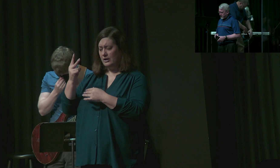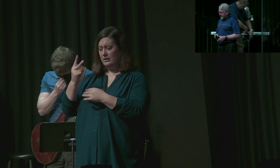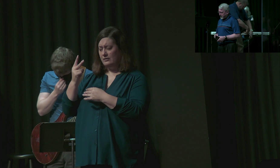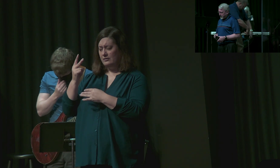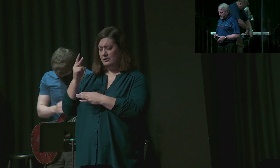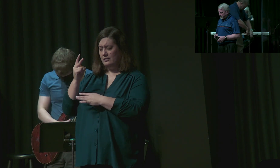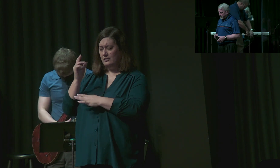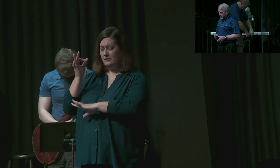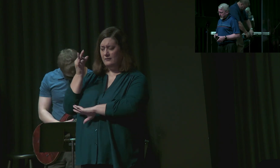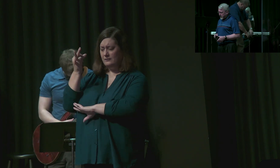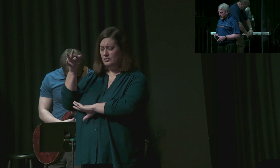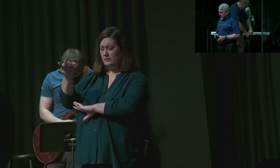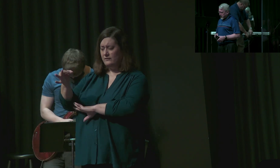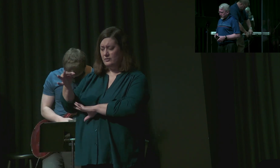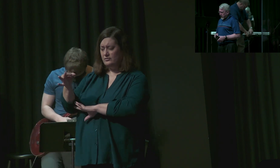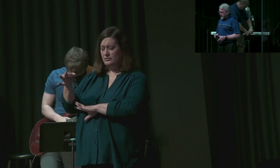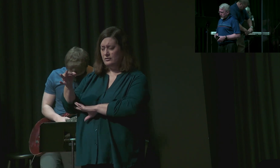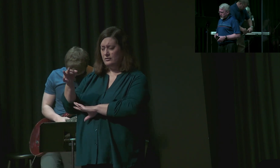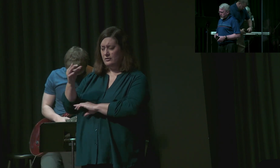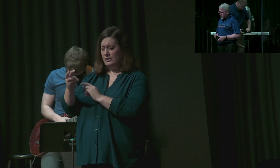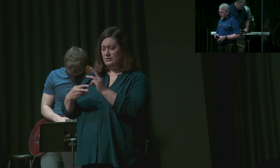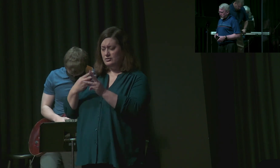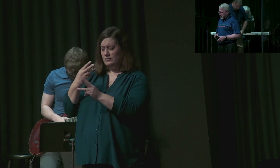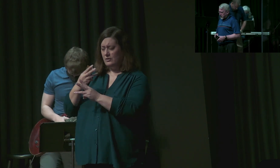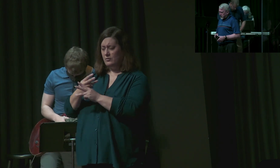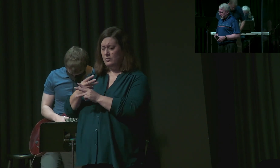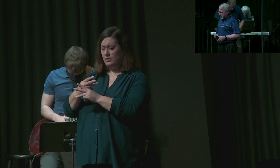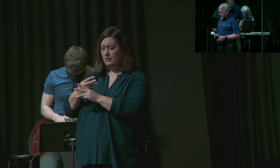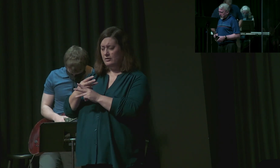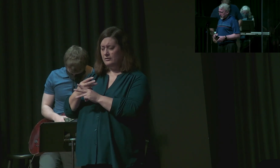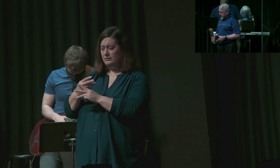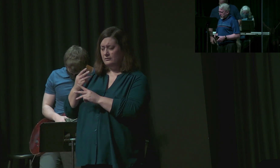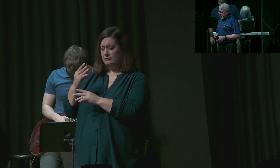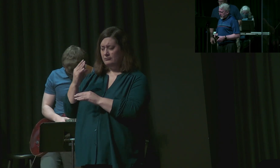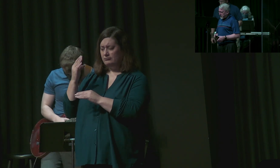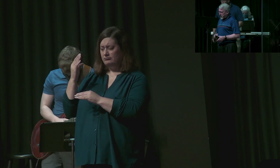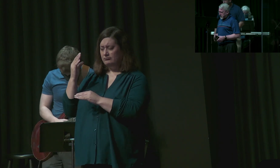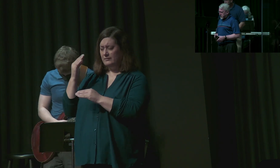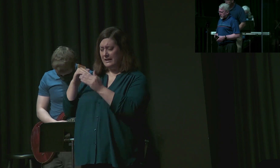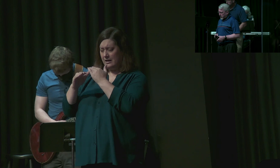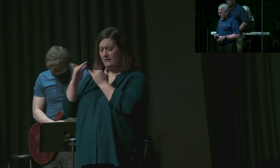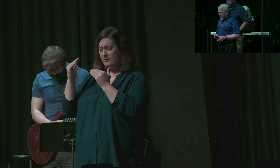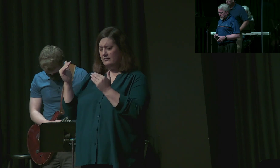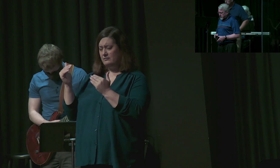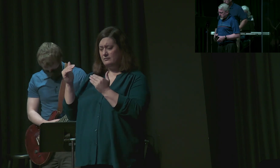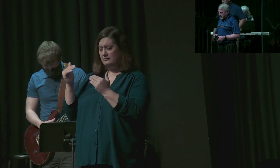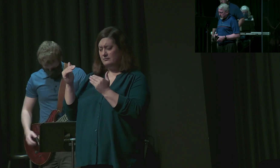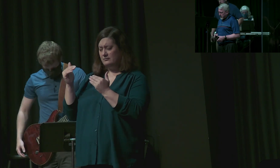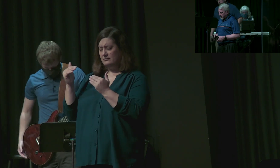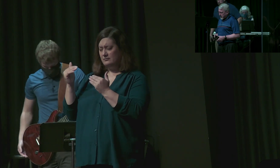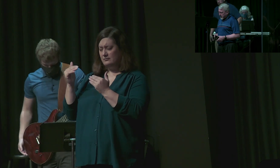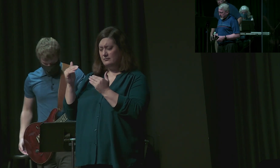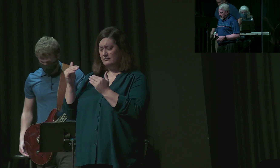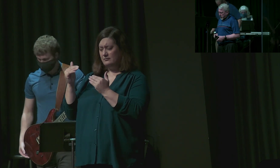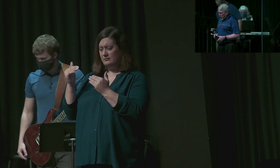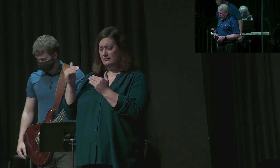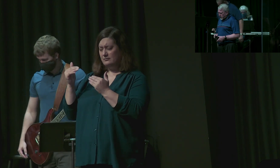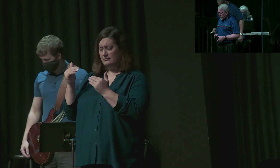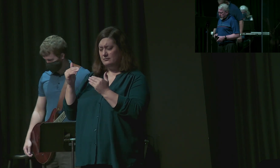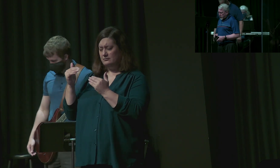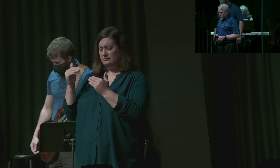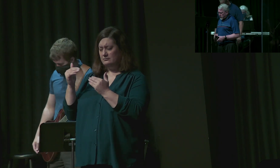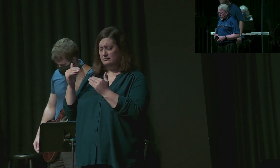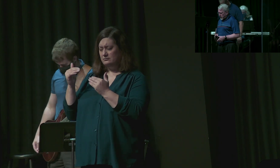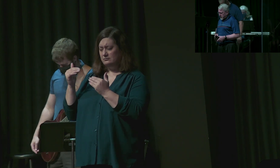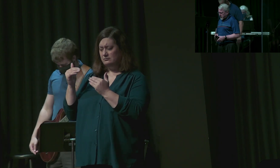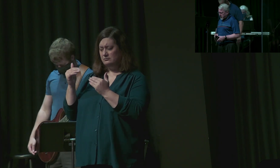come. And as we grow older, grant us the grace and the honor